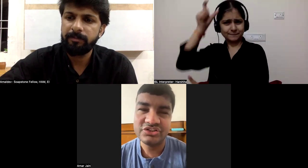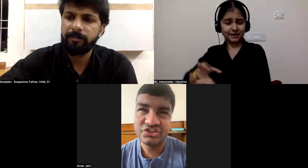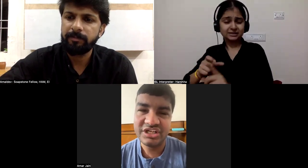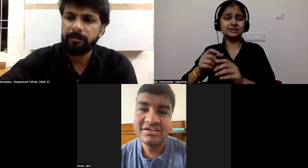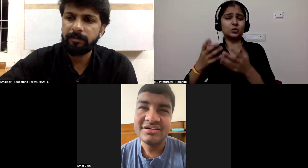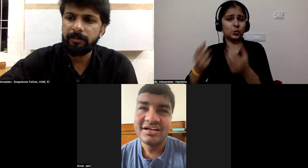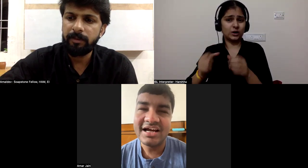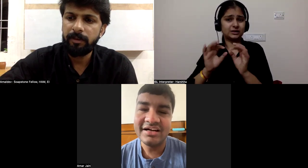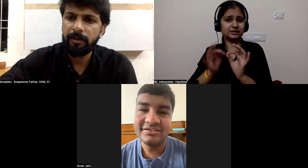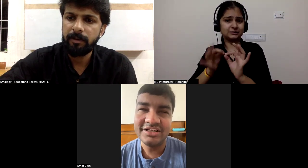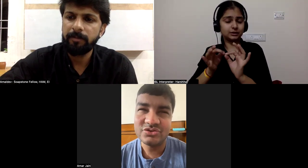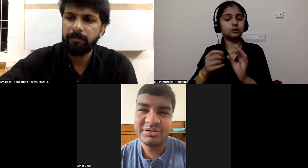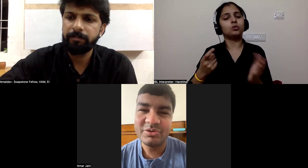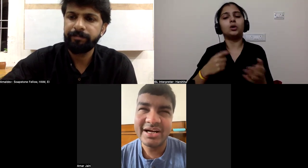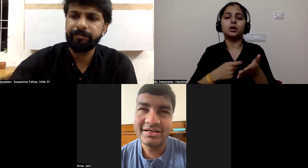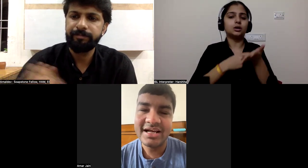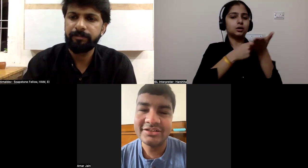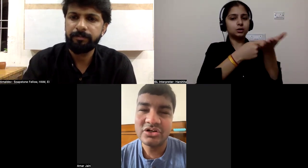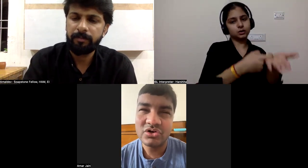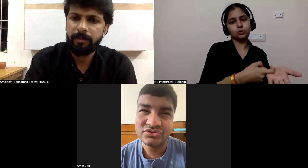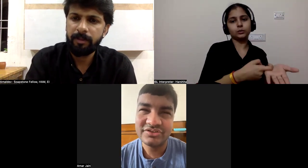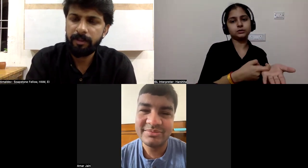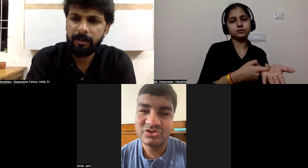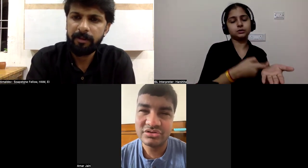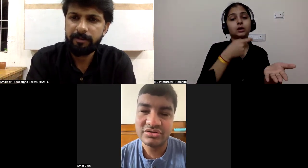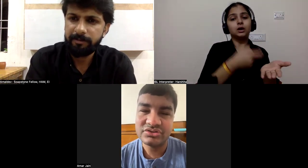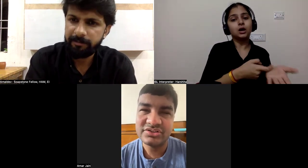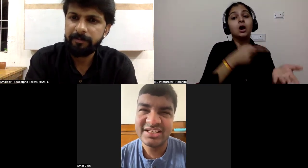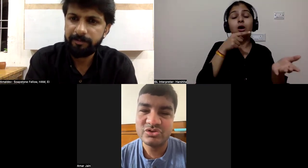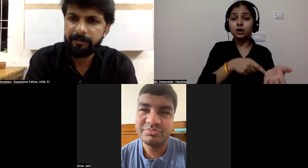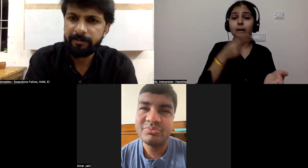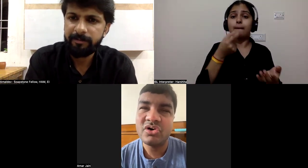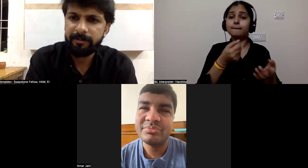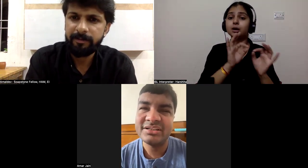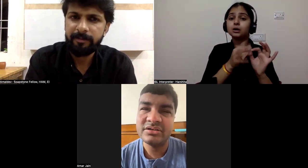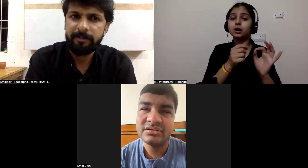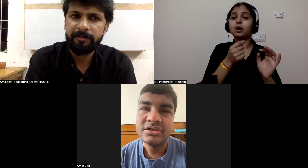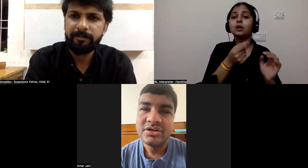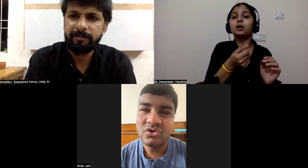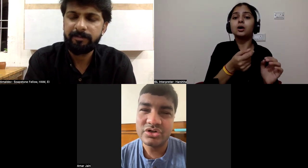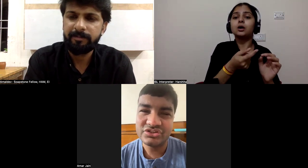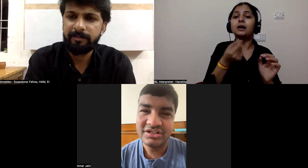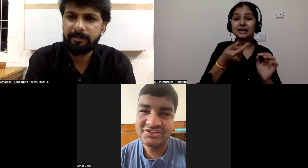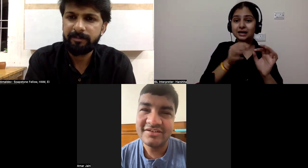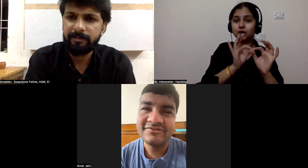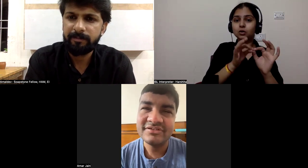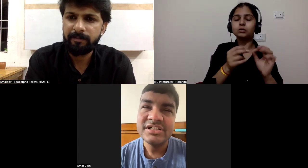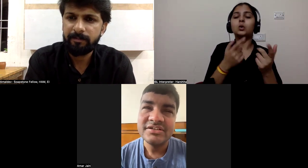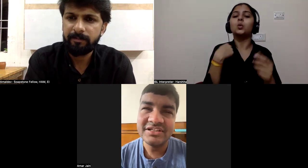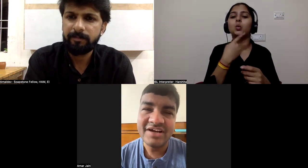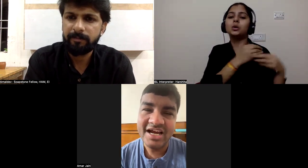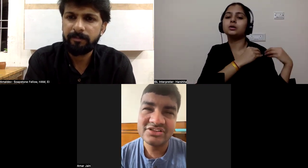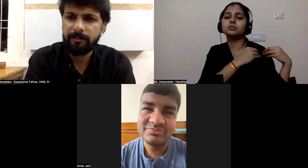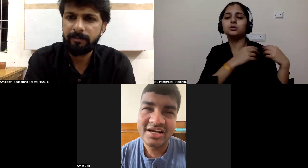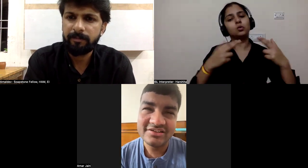to the registry, and they should be provided, and the cost of them the same should be borne by the court itself.